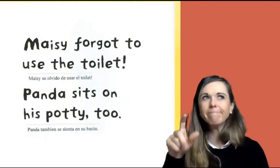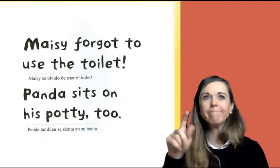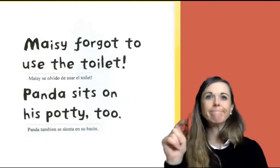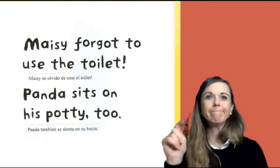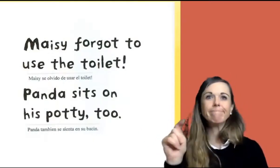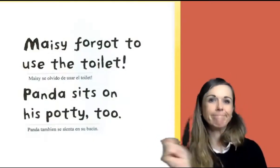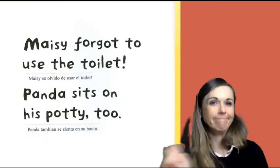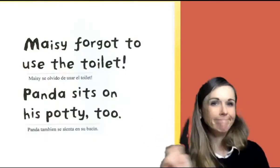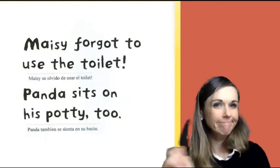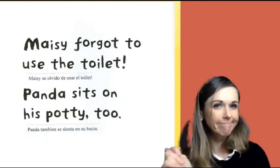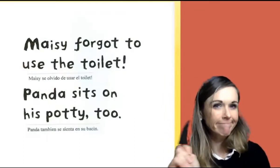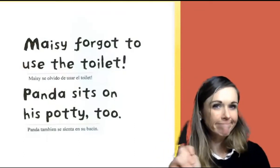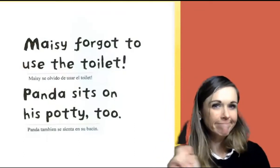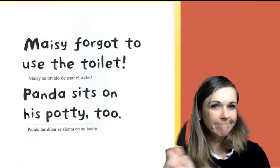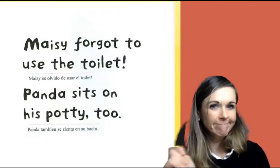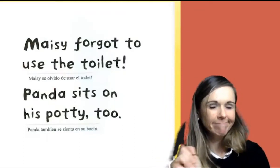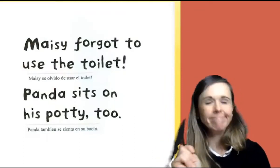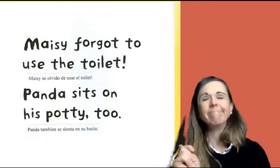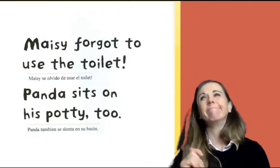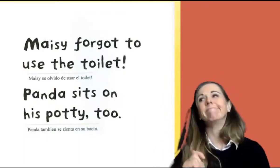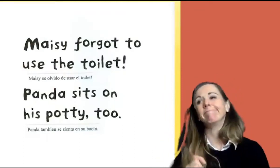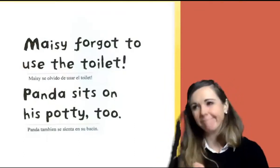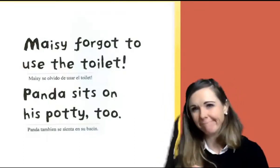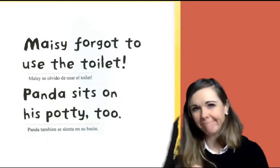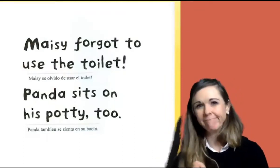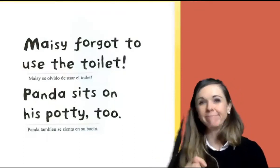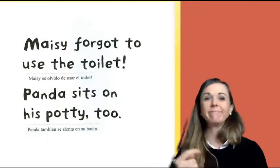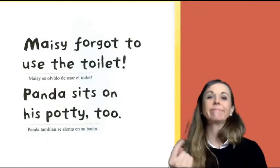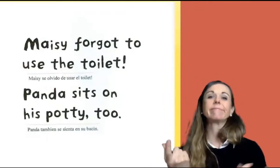Maisy realized that she needs the bathroom.